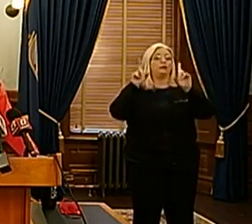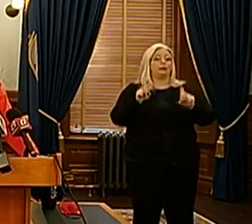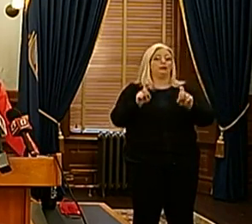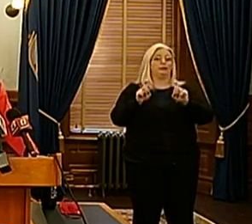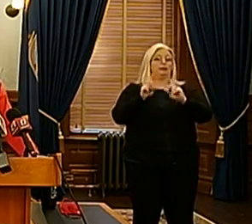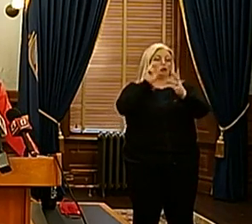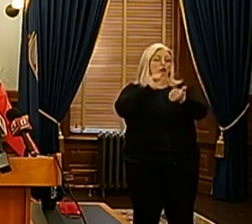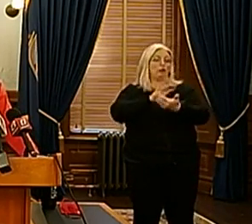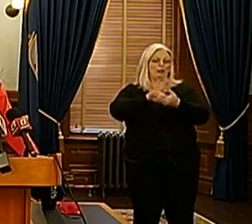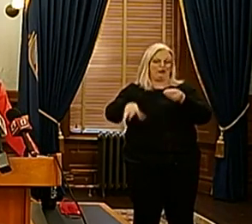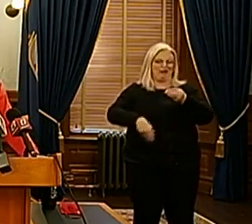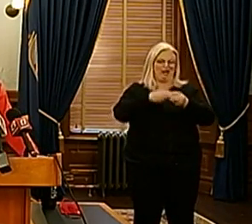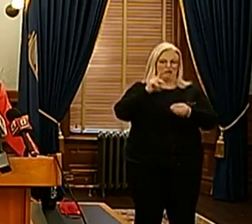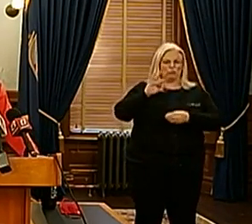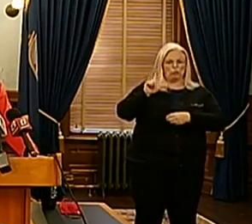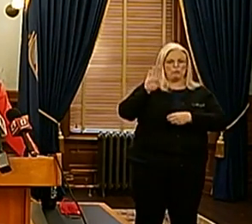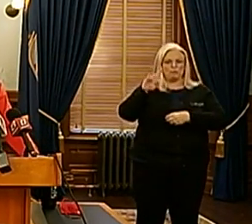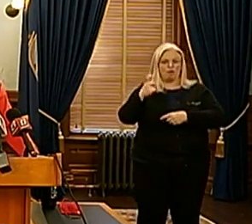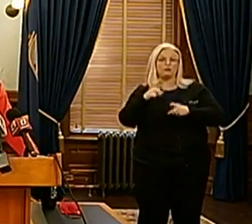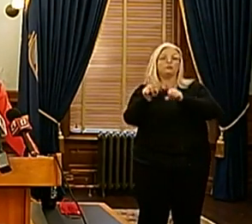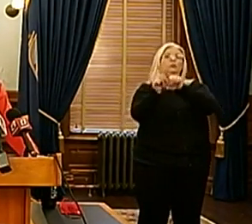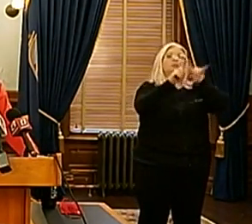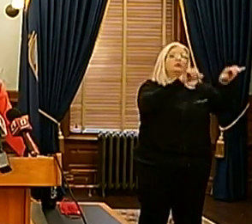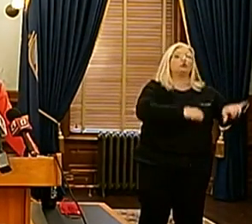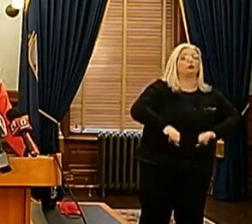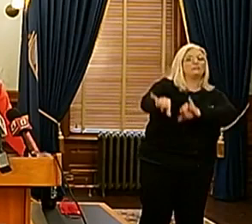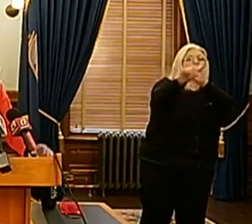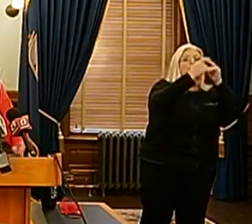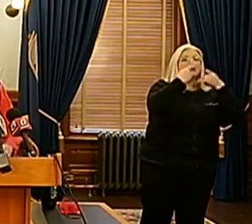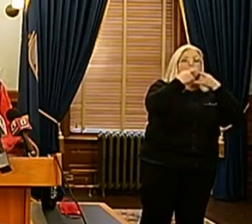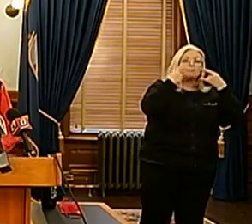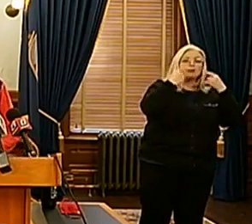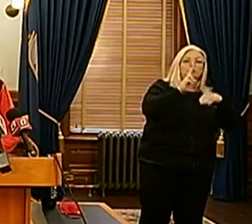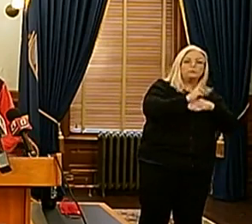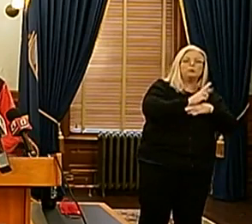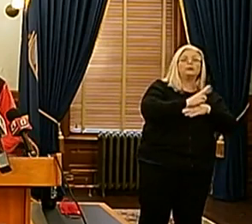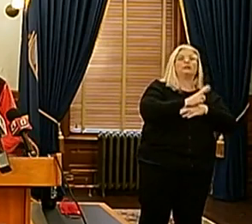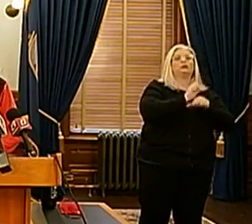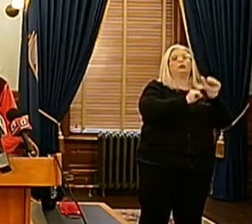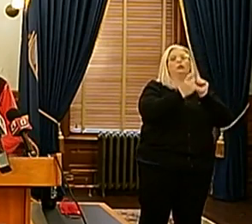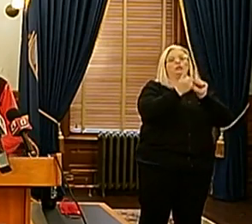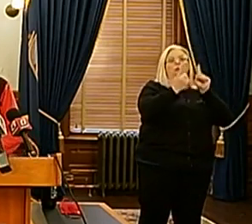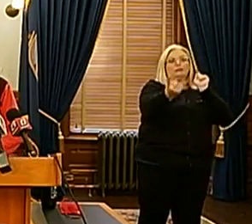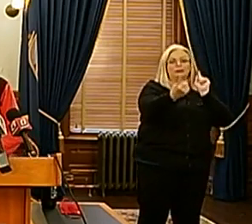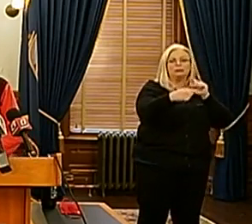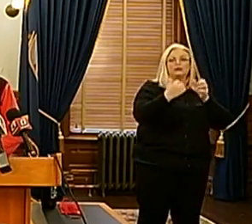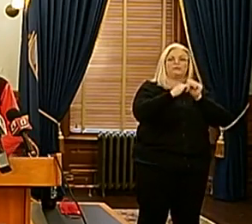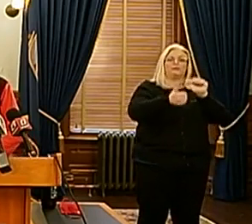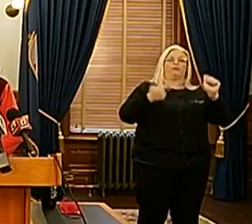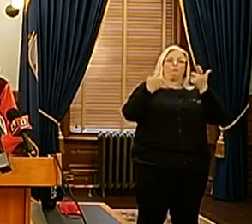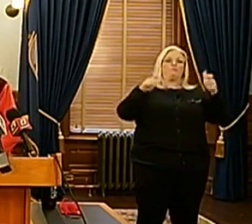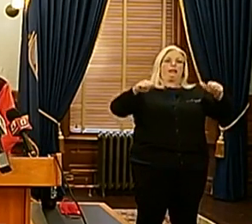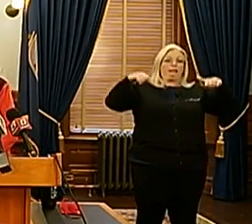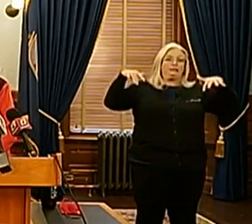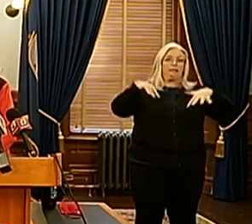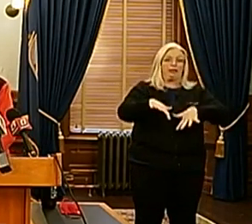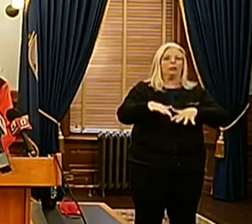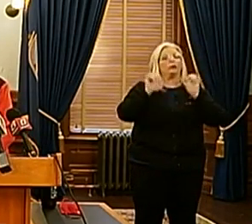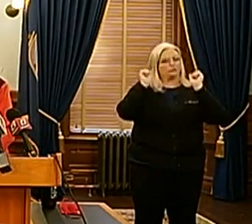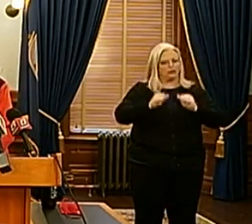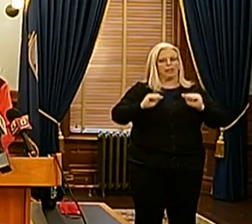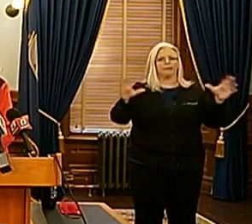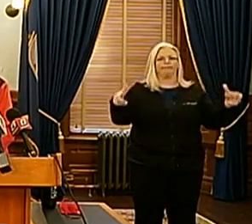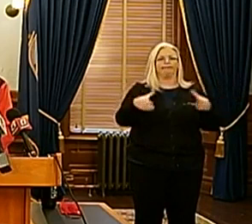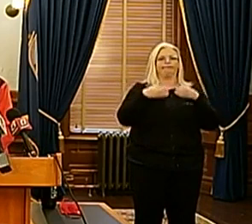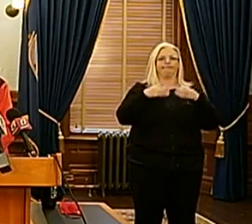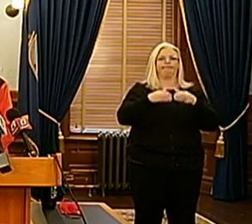our toolbox, along with universal mask usage, social distancing, and avoidance of mass gatherings, we can contain this